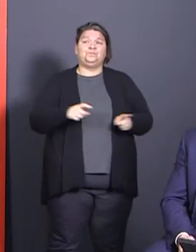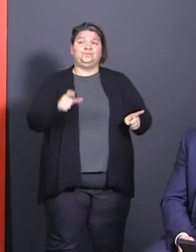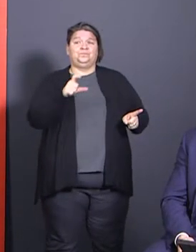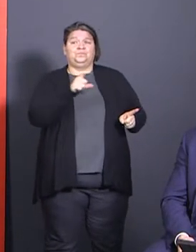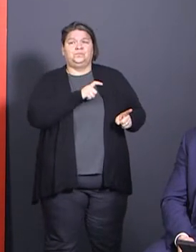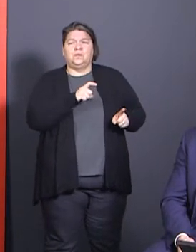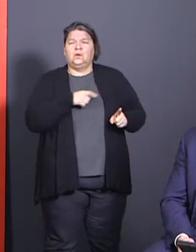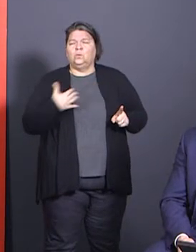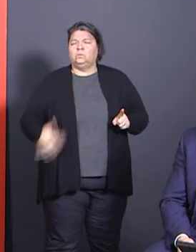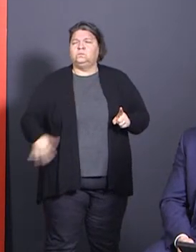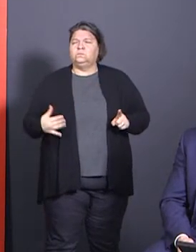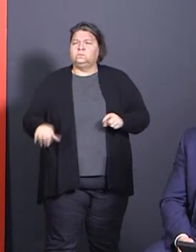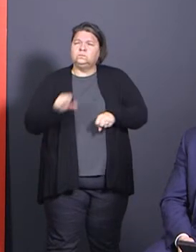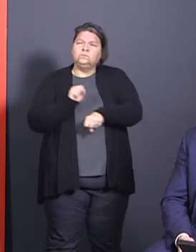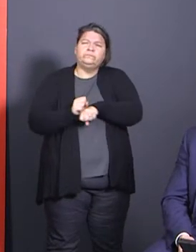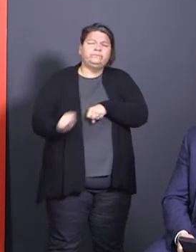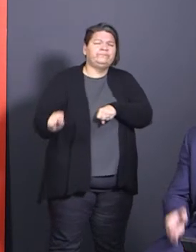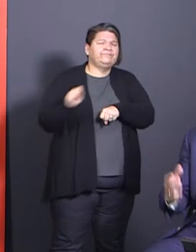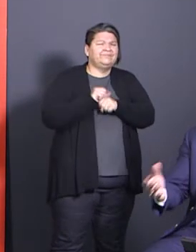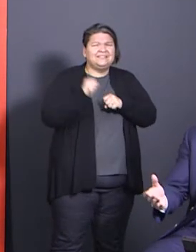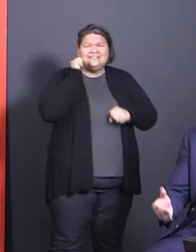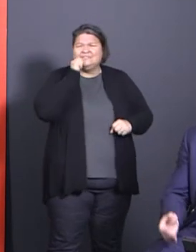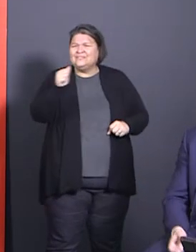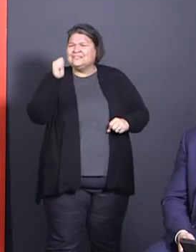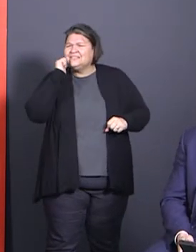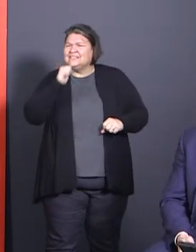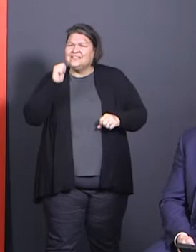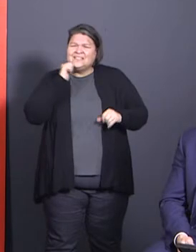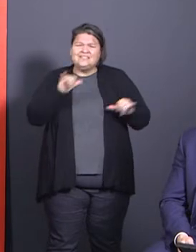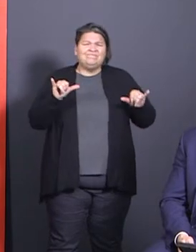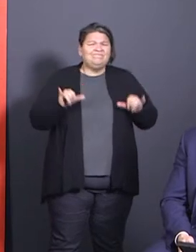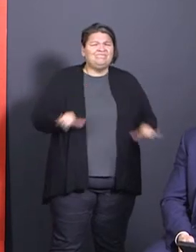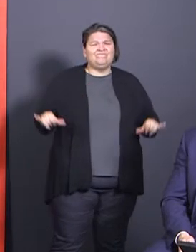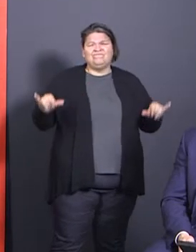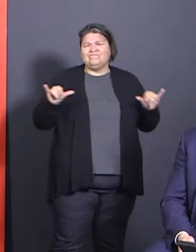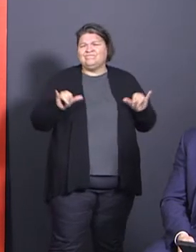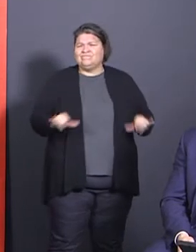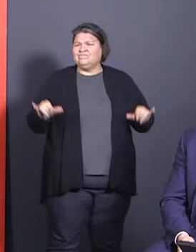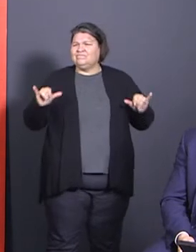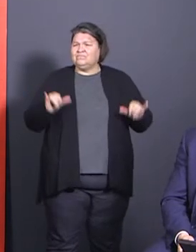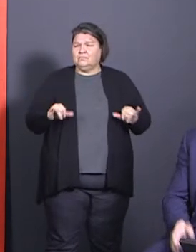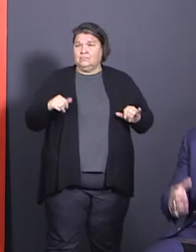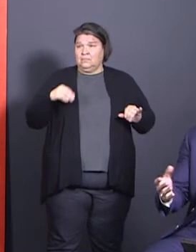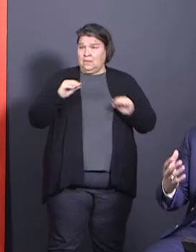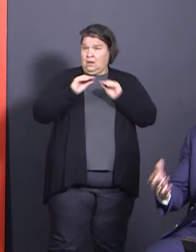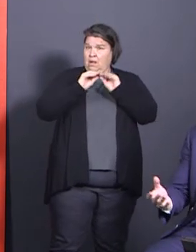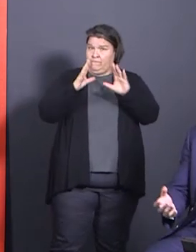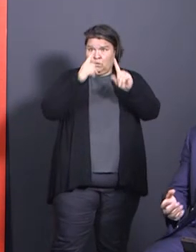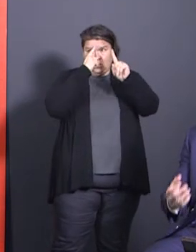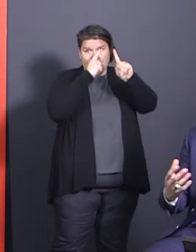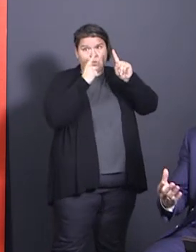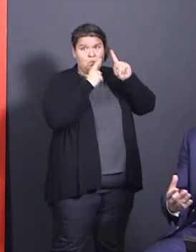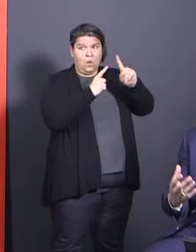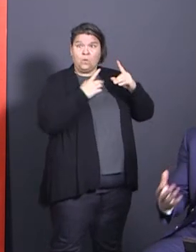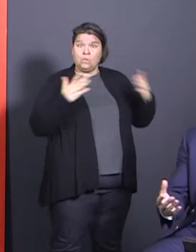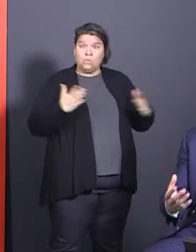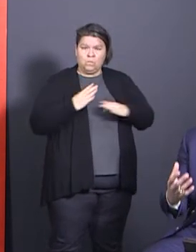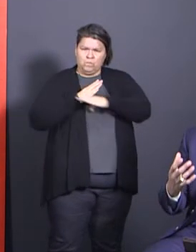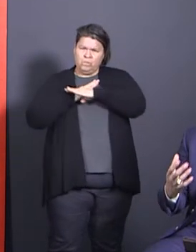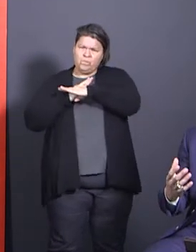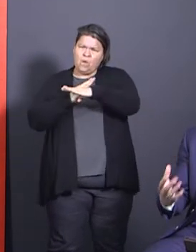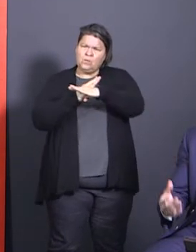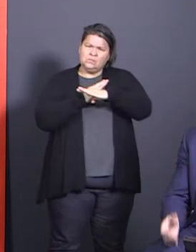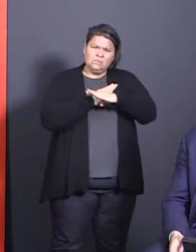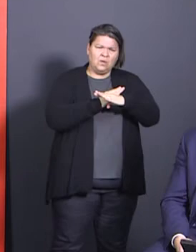are. Obviously, they're working tirelessly to keep the community safe. But there are those added concerns and those added